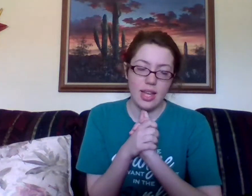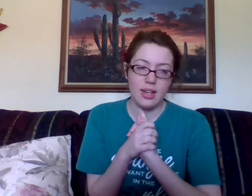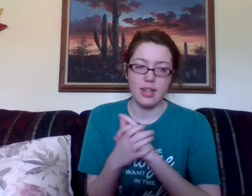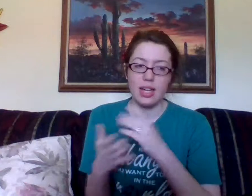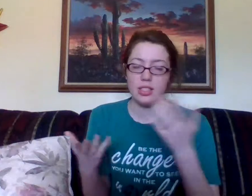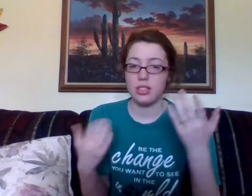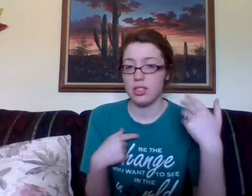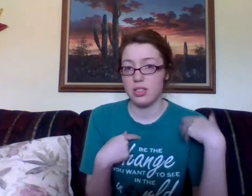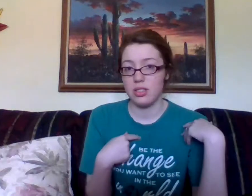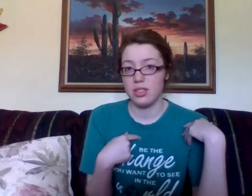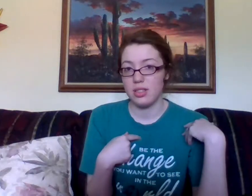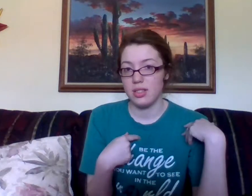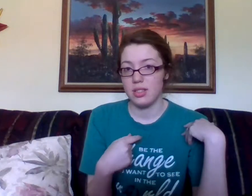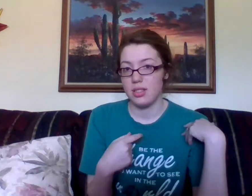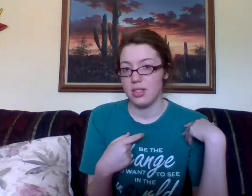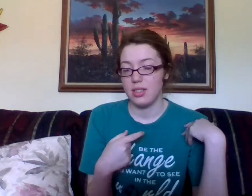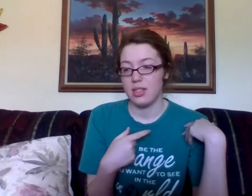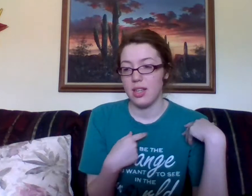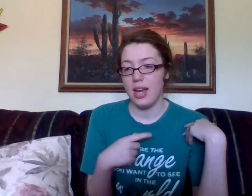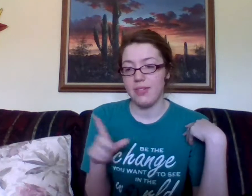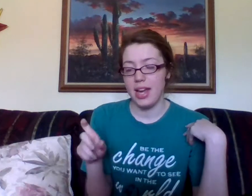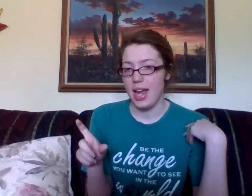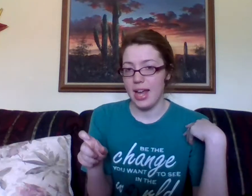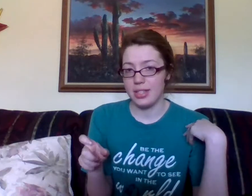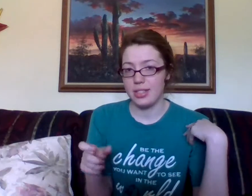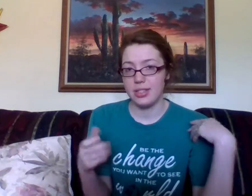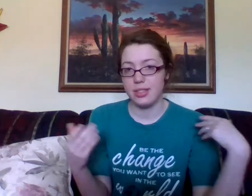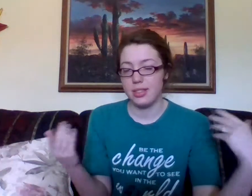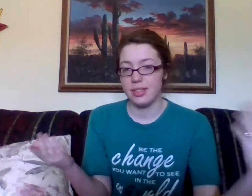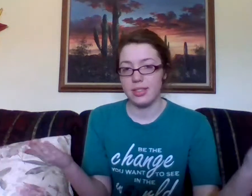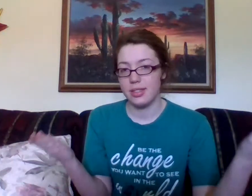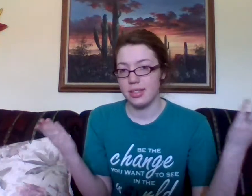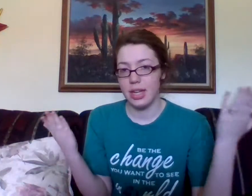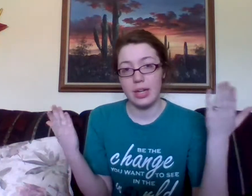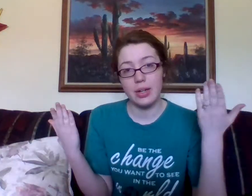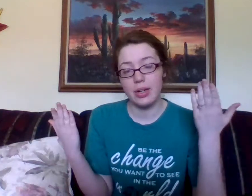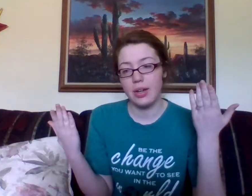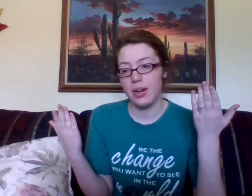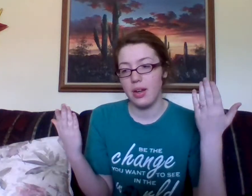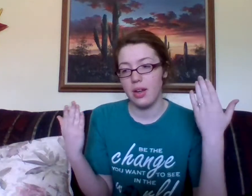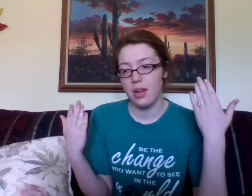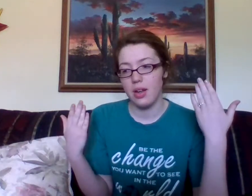then I just have to ask, like,